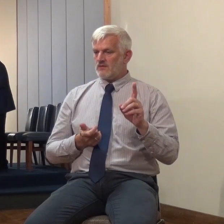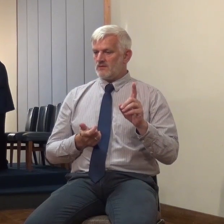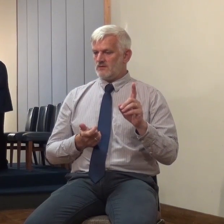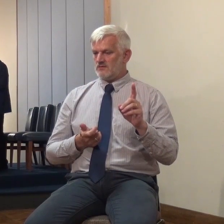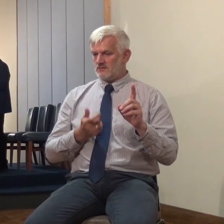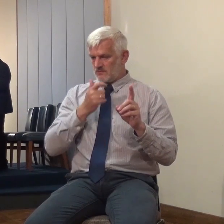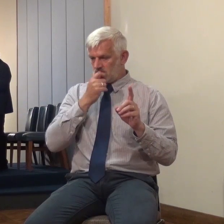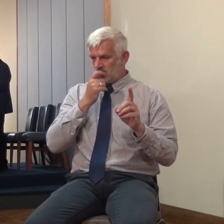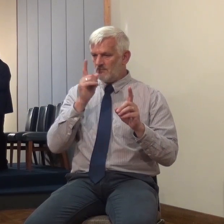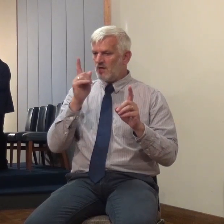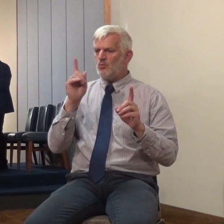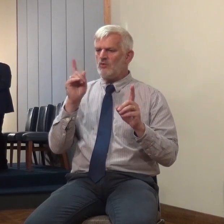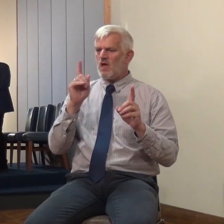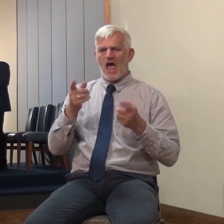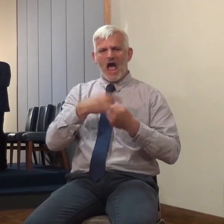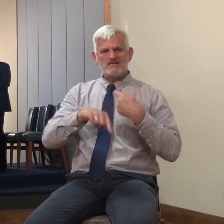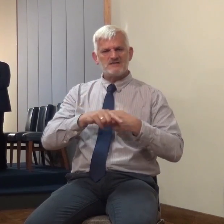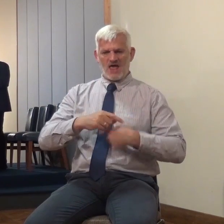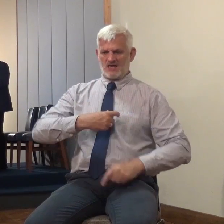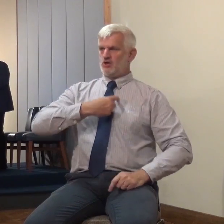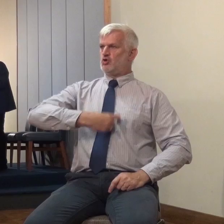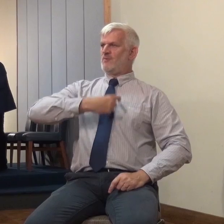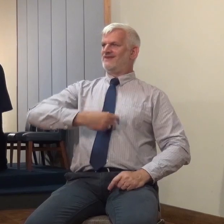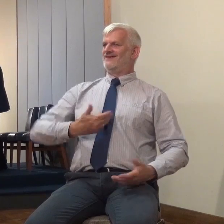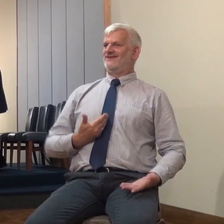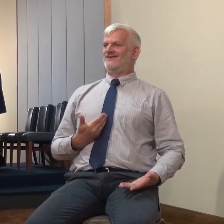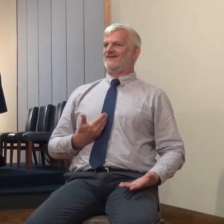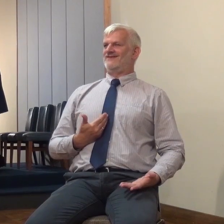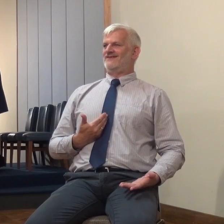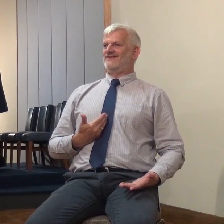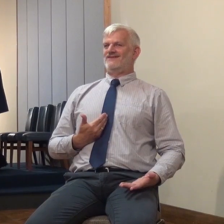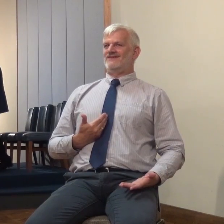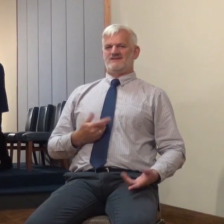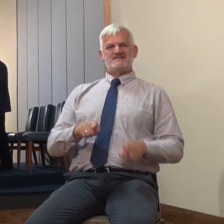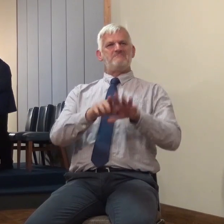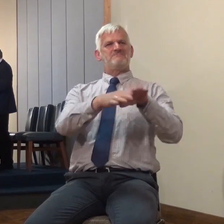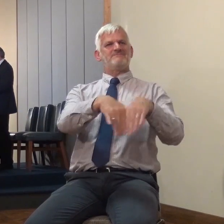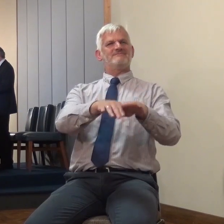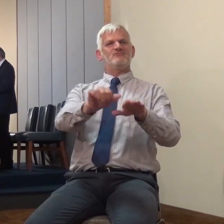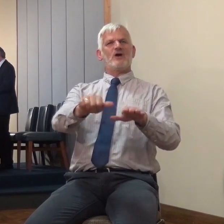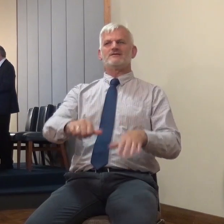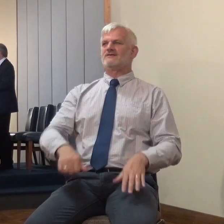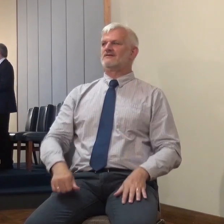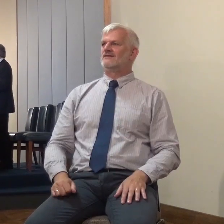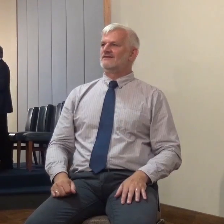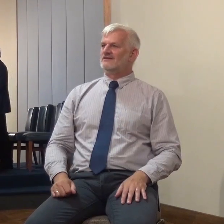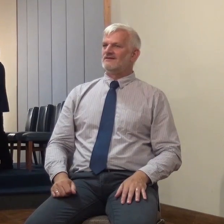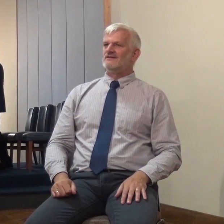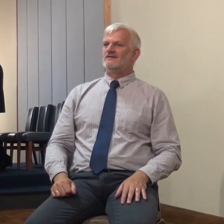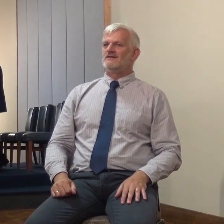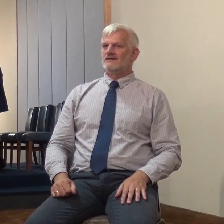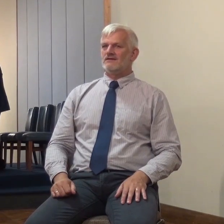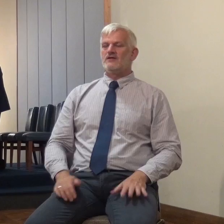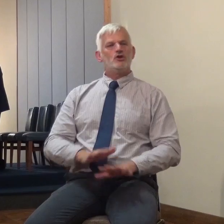parcel of the human race. There's a distinction, perhaps, that we can make there. There are lots of afflictions, incidents,